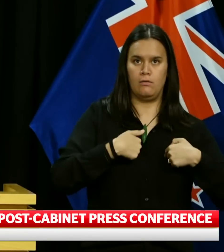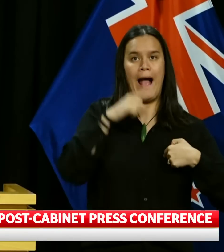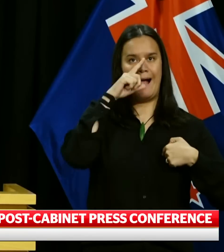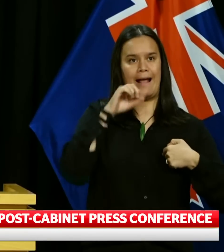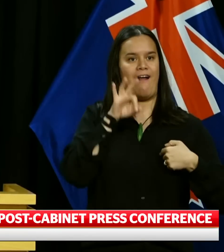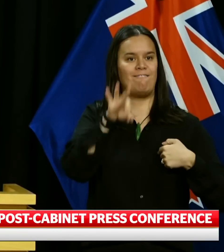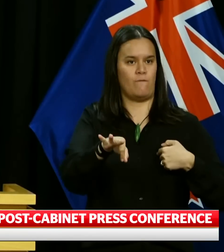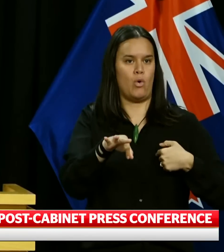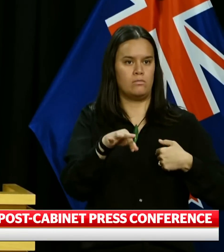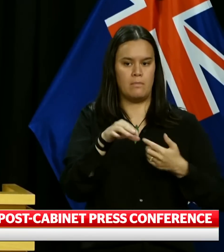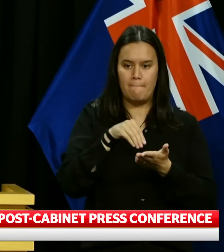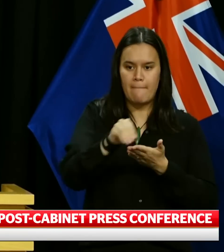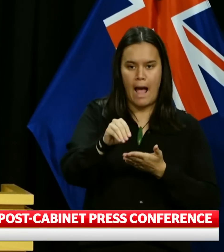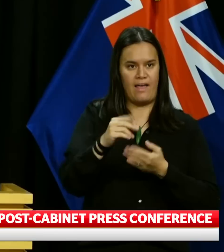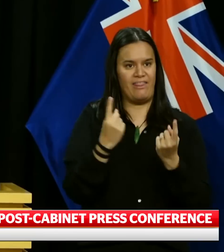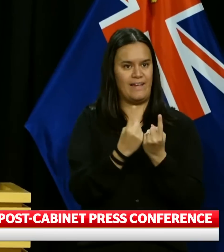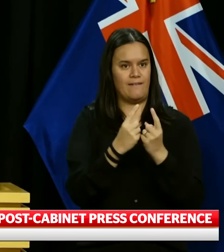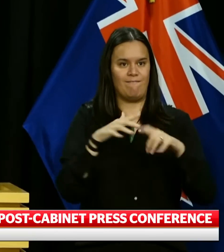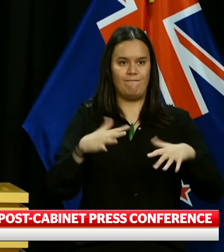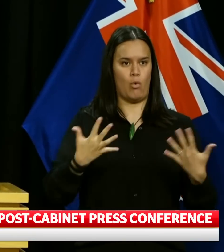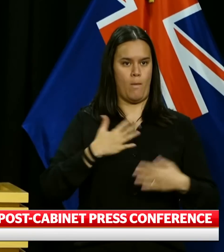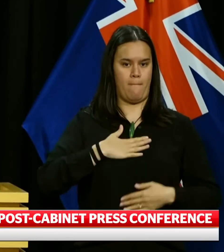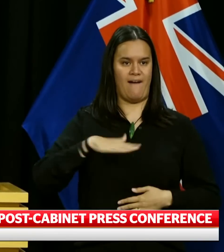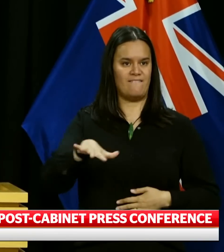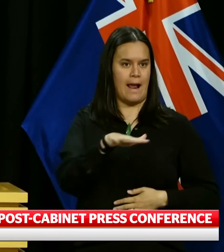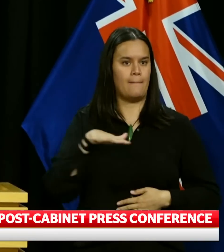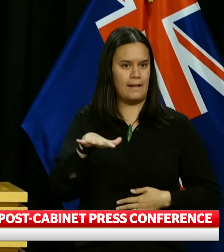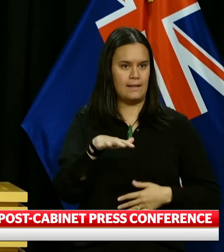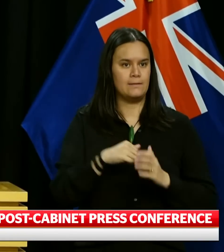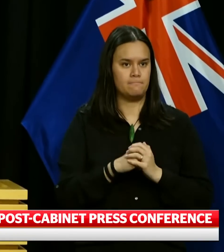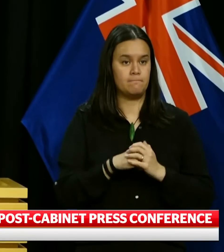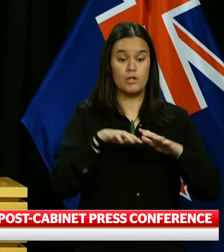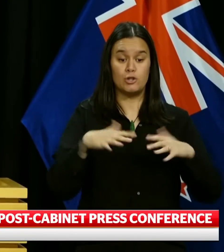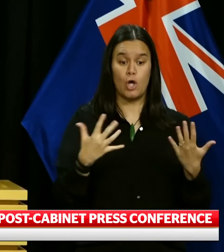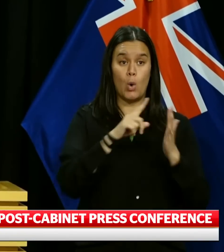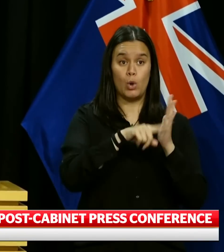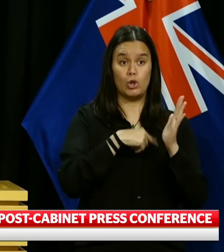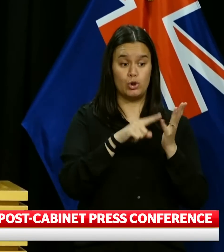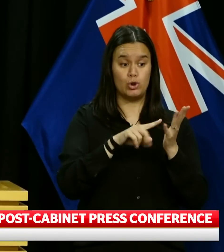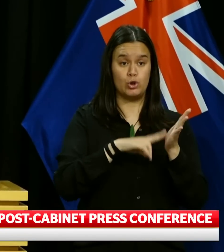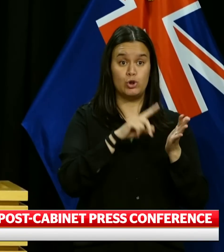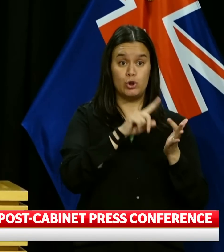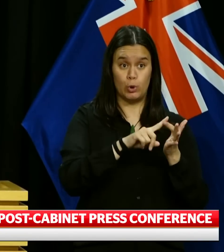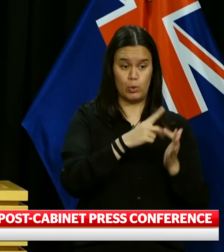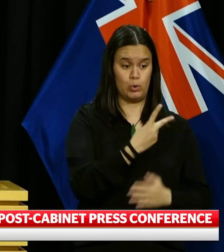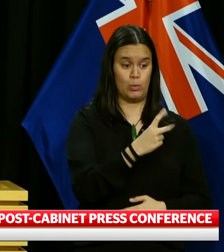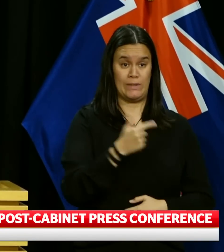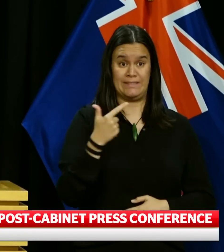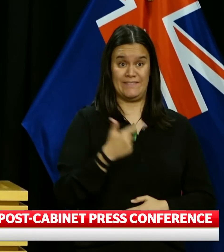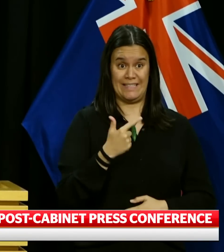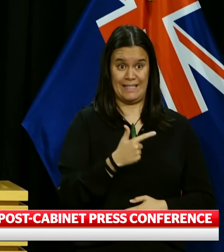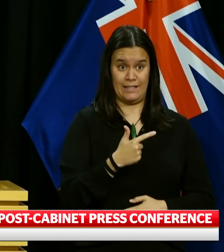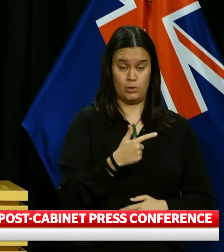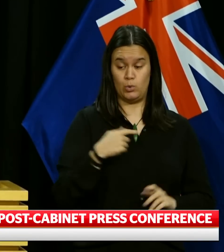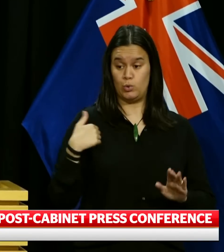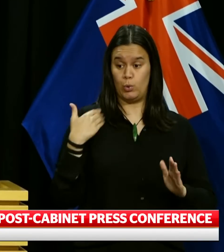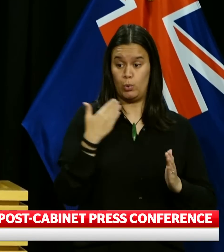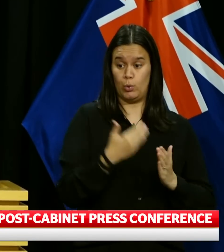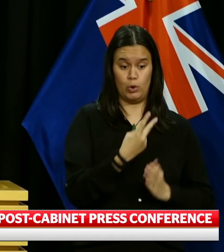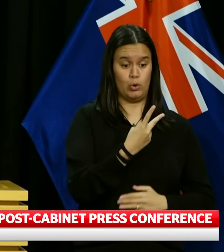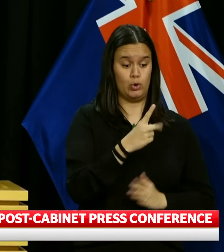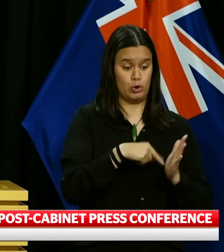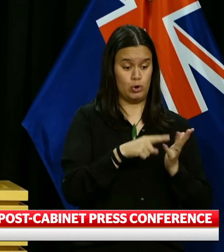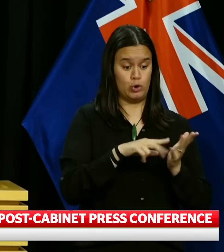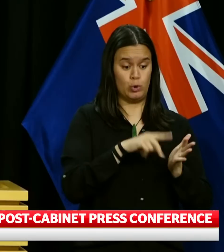This government is increasing the amount people earn. From June 2017 to June 2022, the